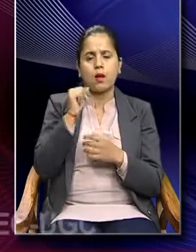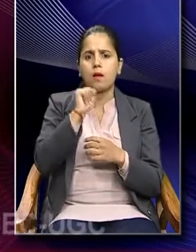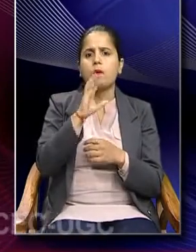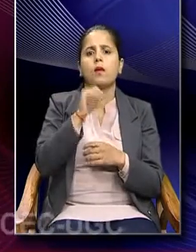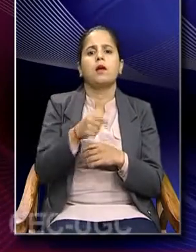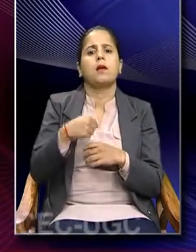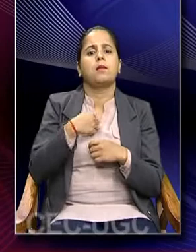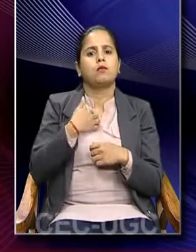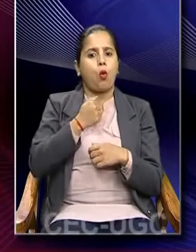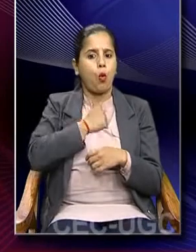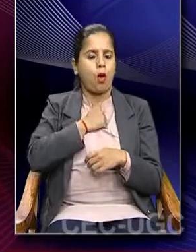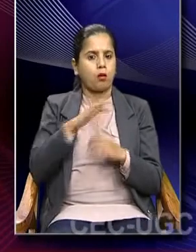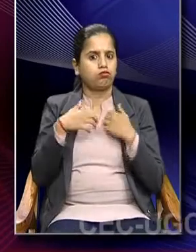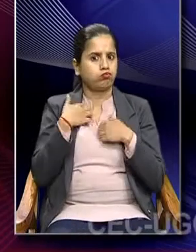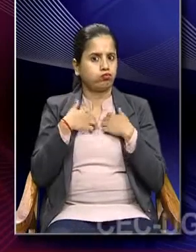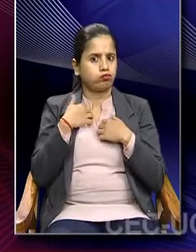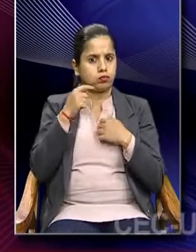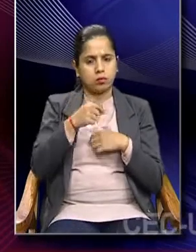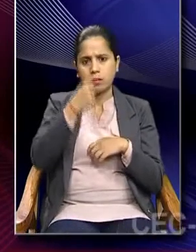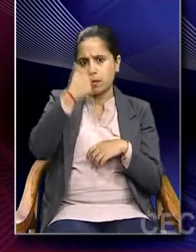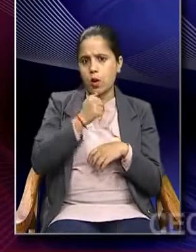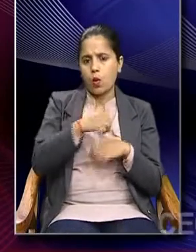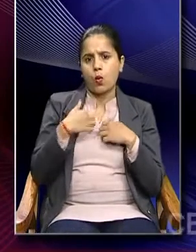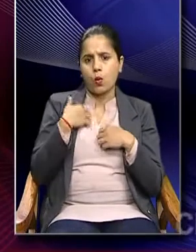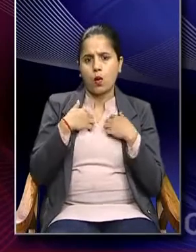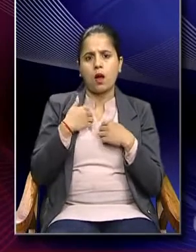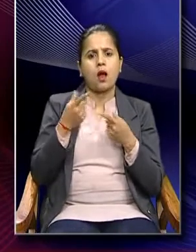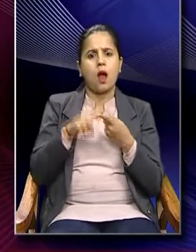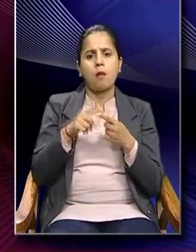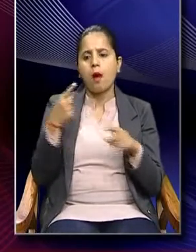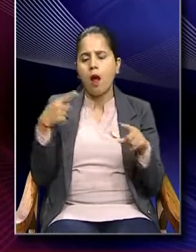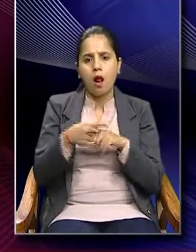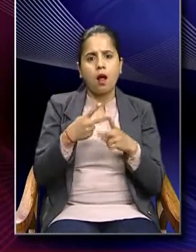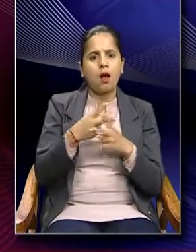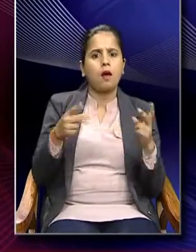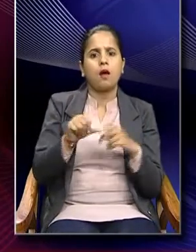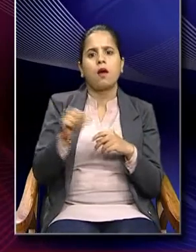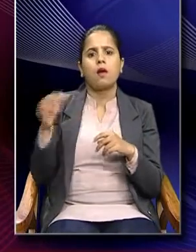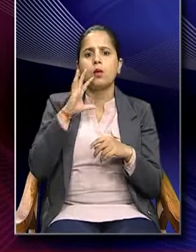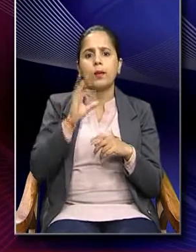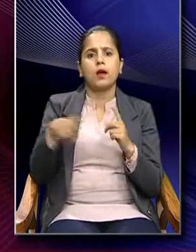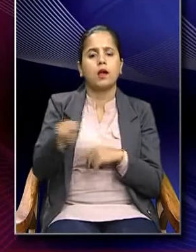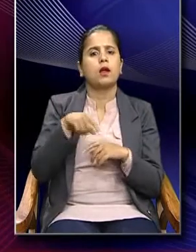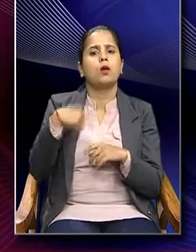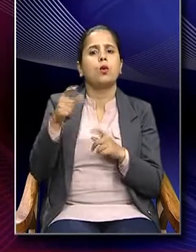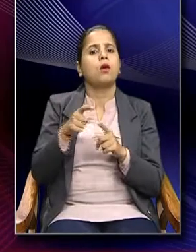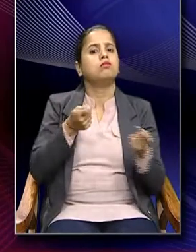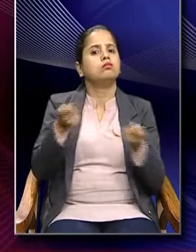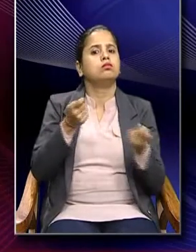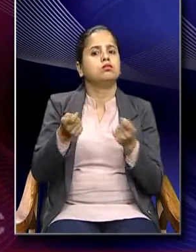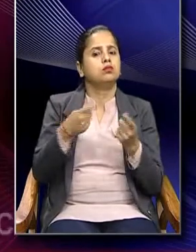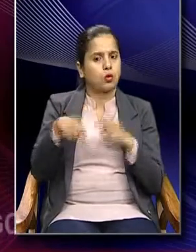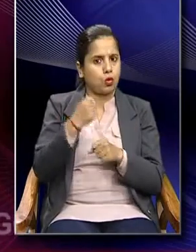private interest, and their own private interest, they coincides with the interest of the dominant states. So in a